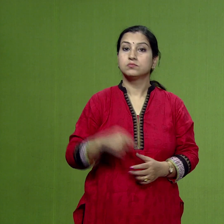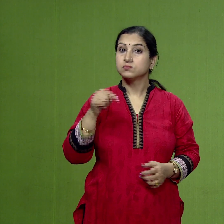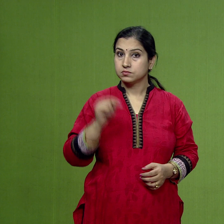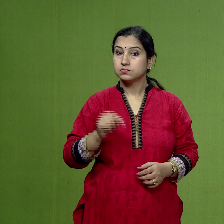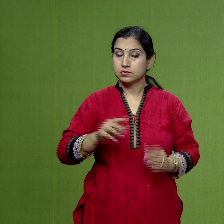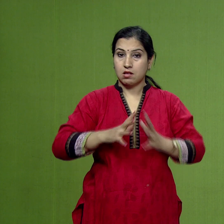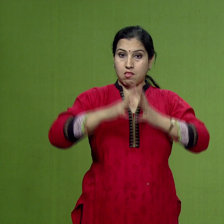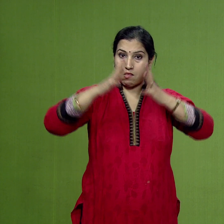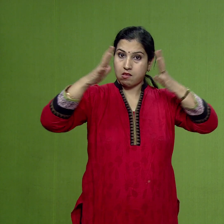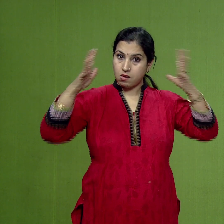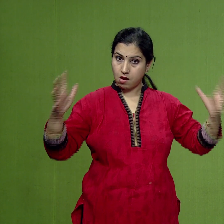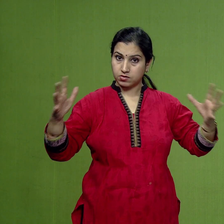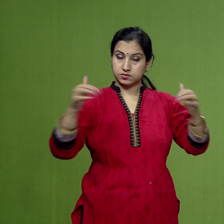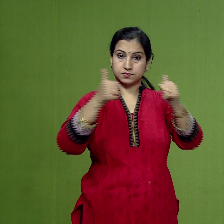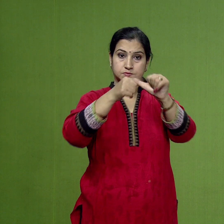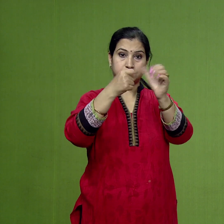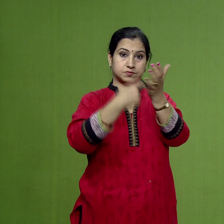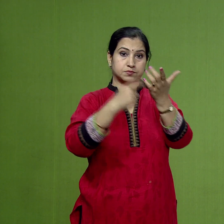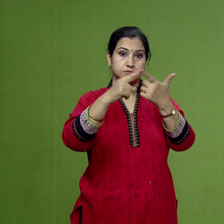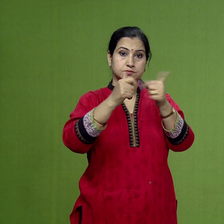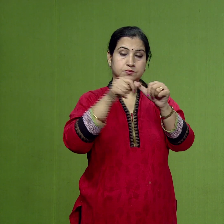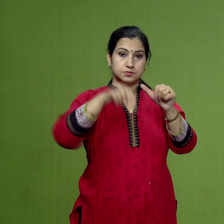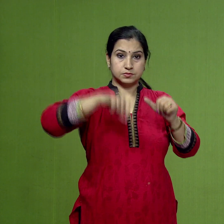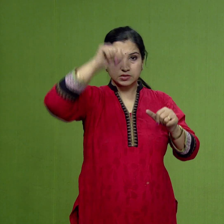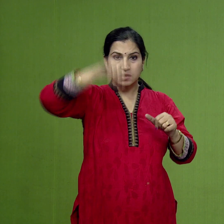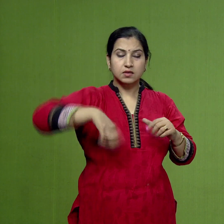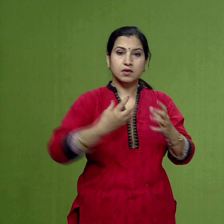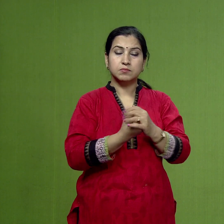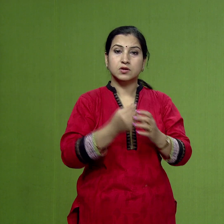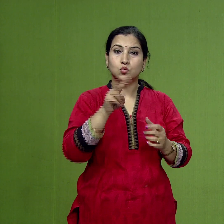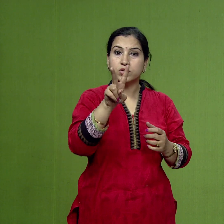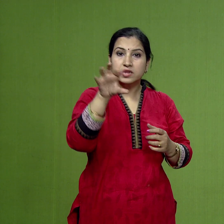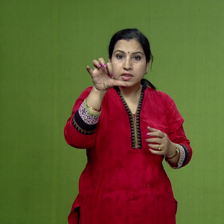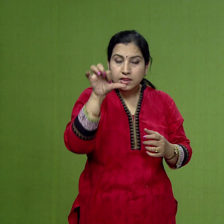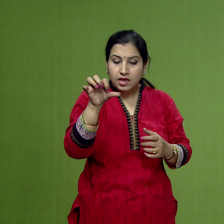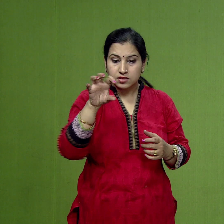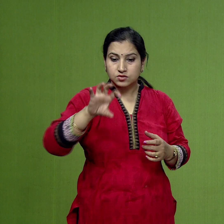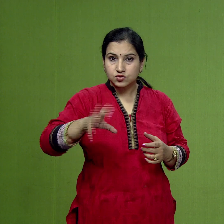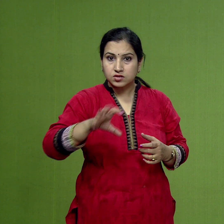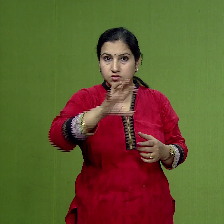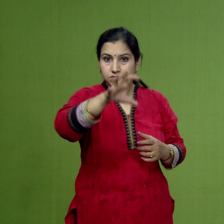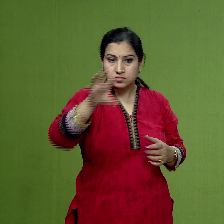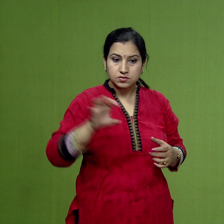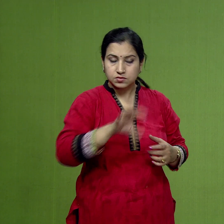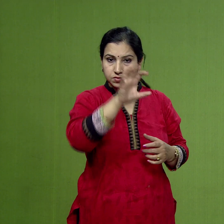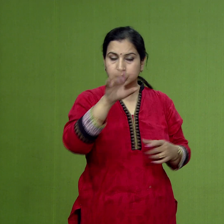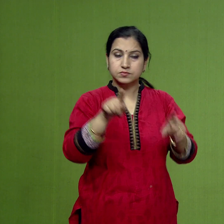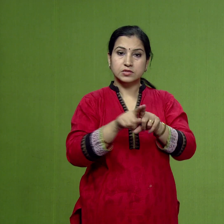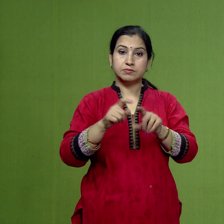such a large area, India has been divided into 29 states and 7